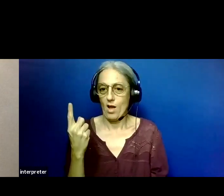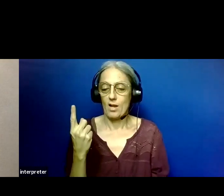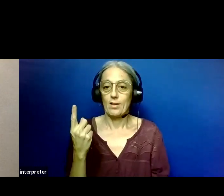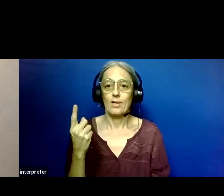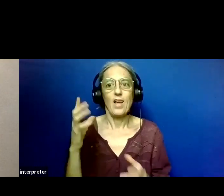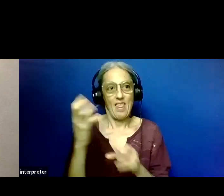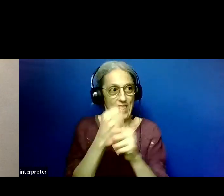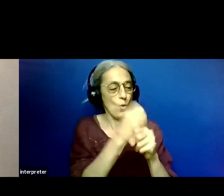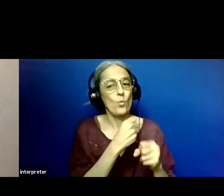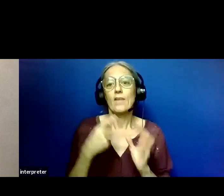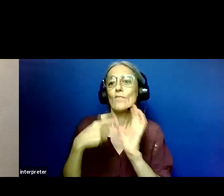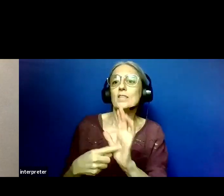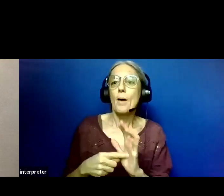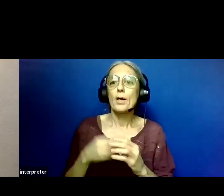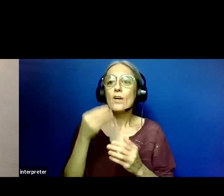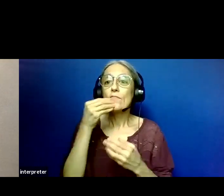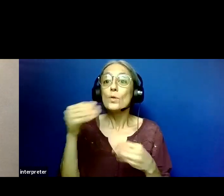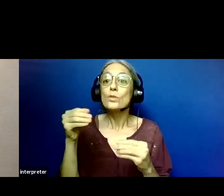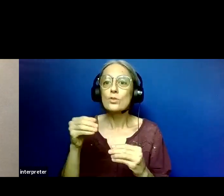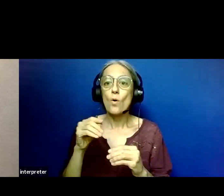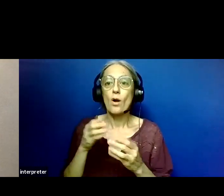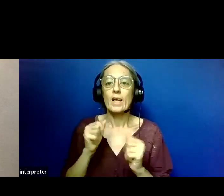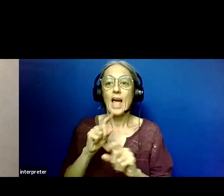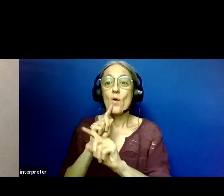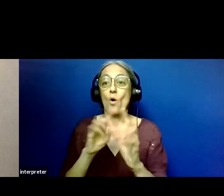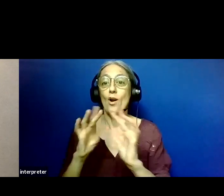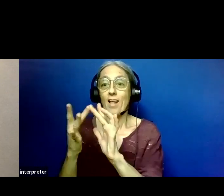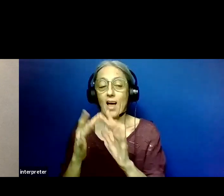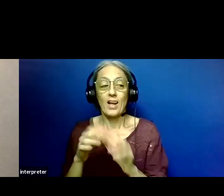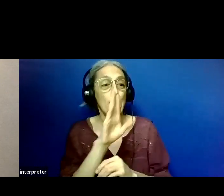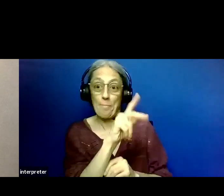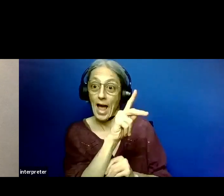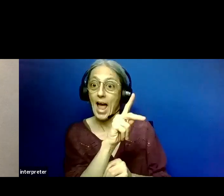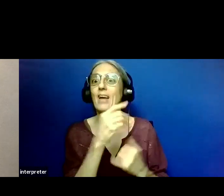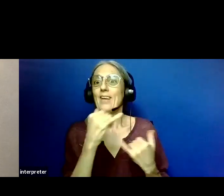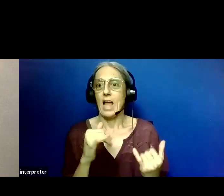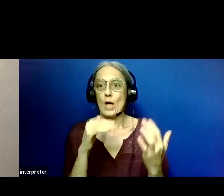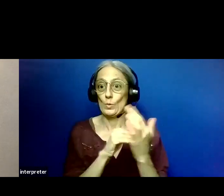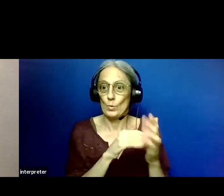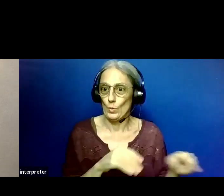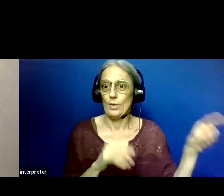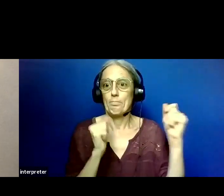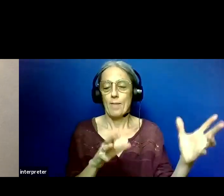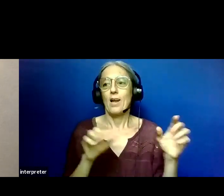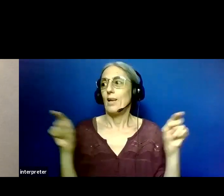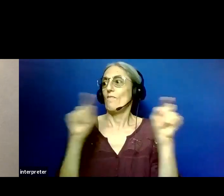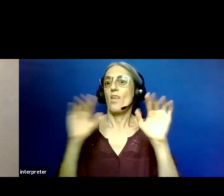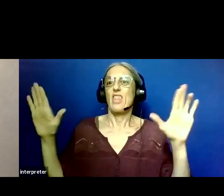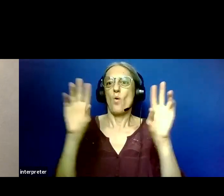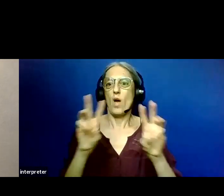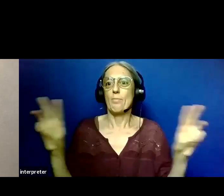where you can order online. They are going after banks, particularly. There were